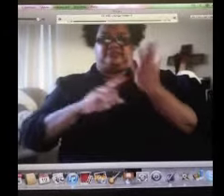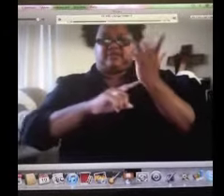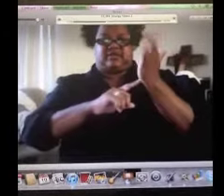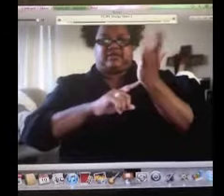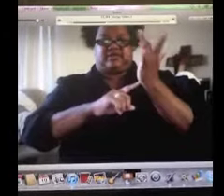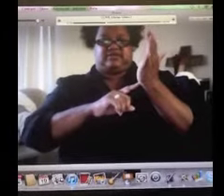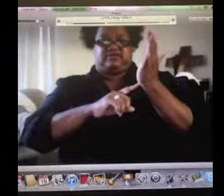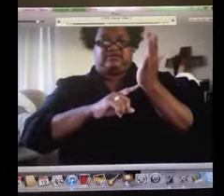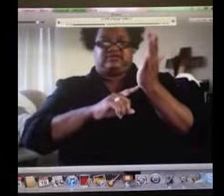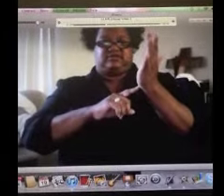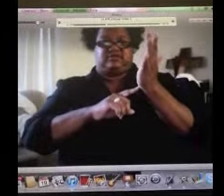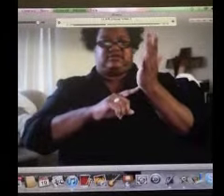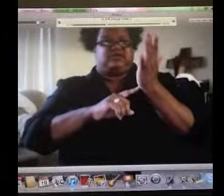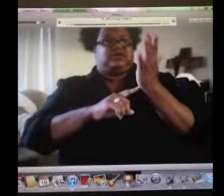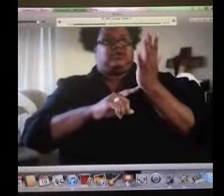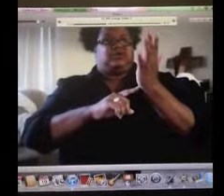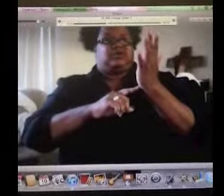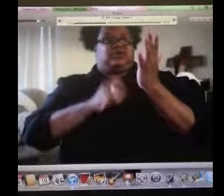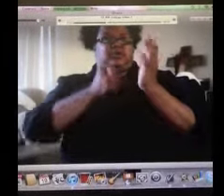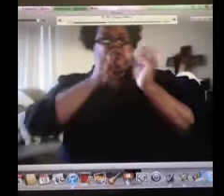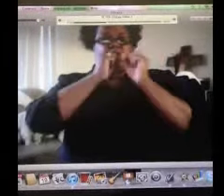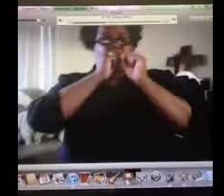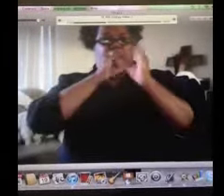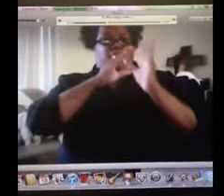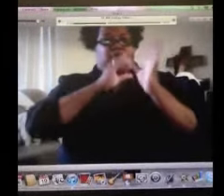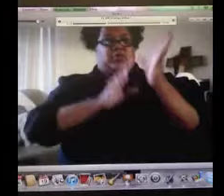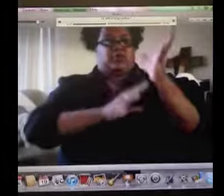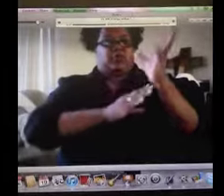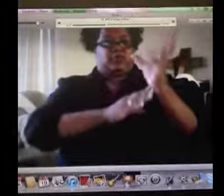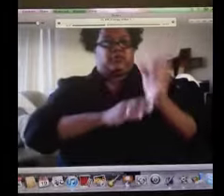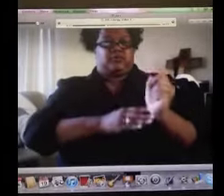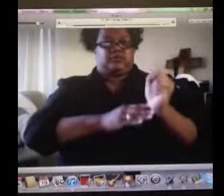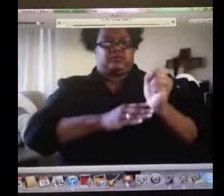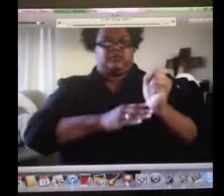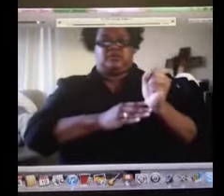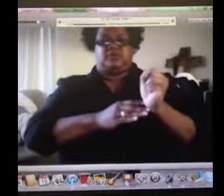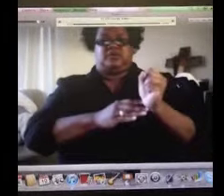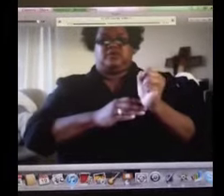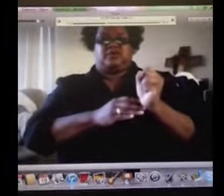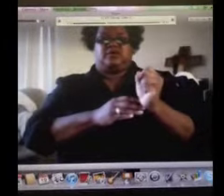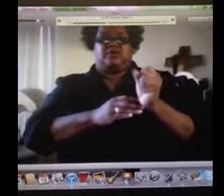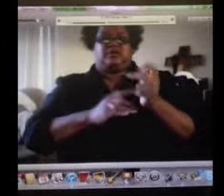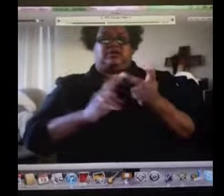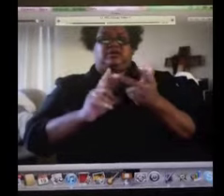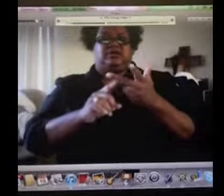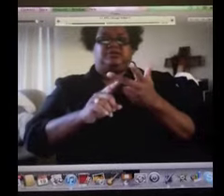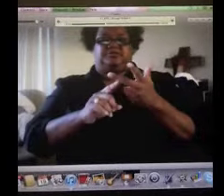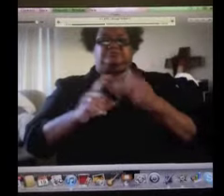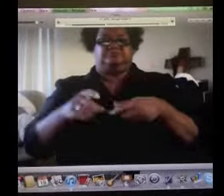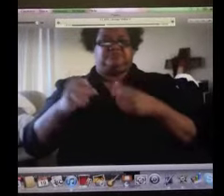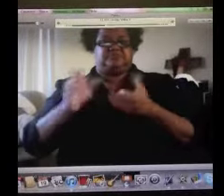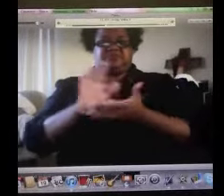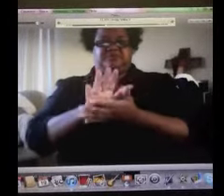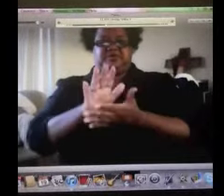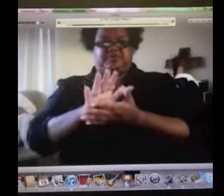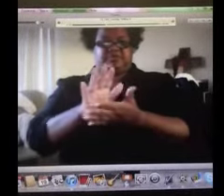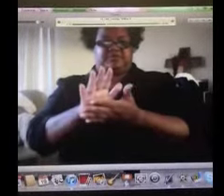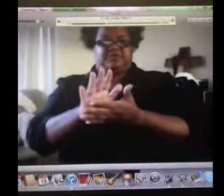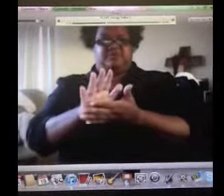And so I make sure to have intentions written out, so if nobody has anybody to pray for, I whip out my intentions, and I have